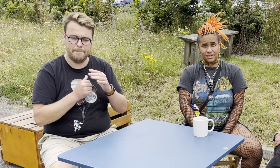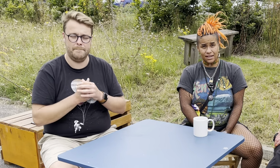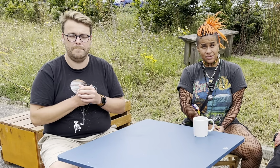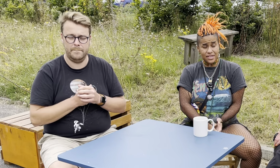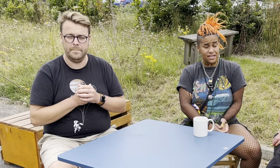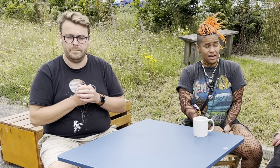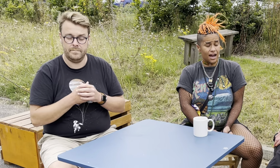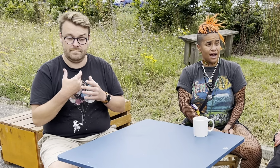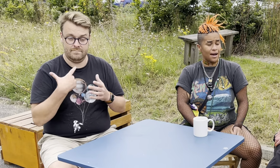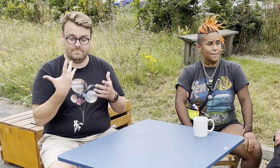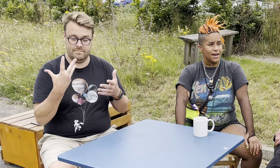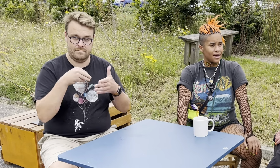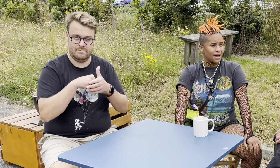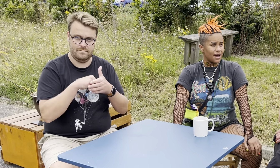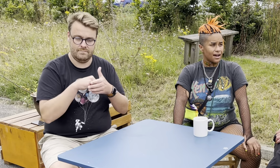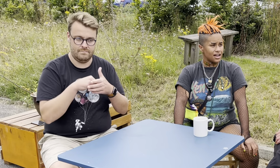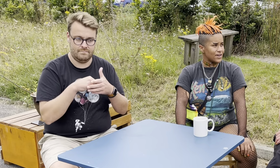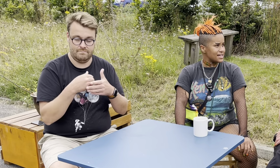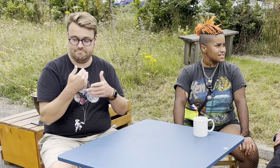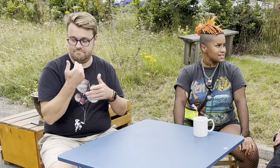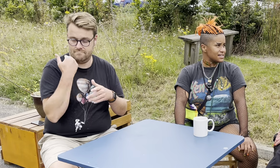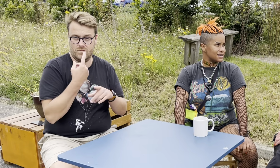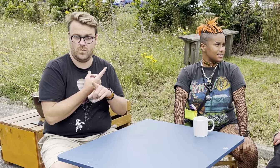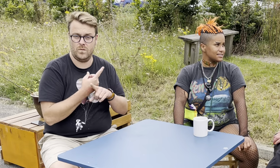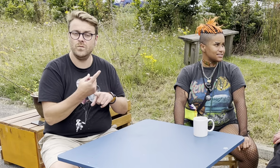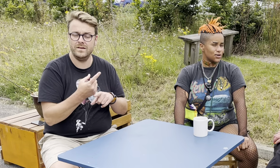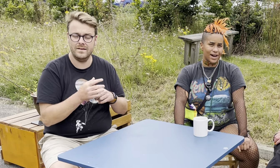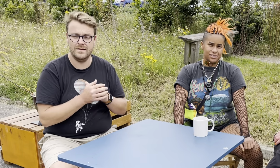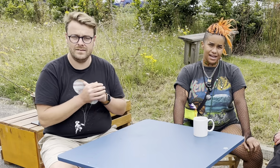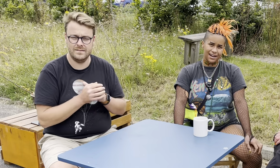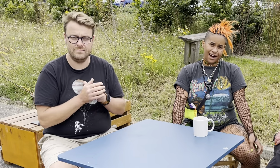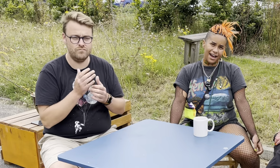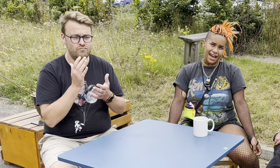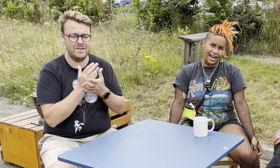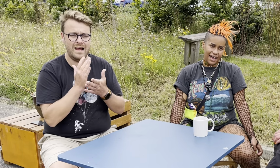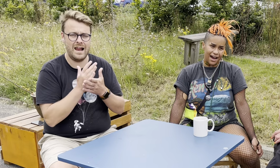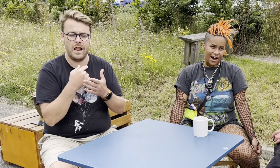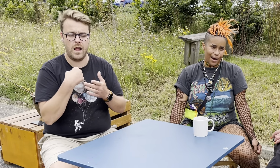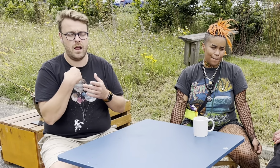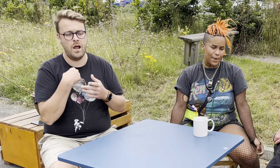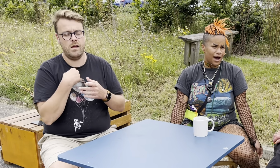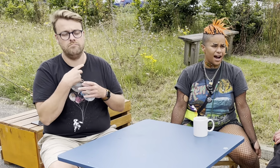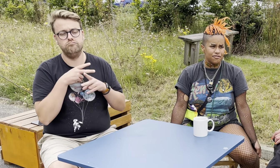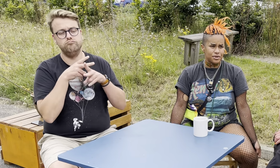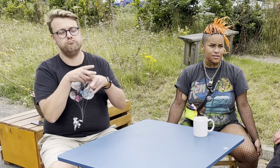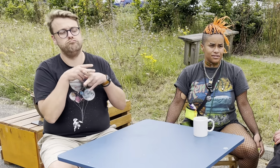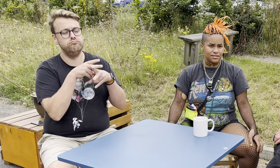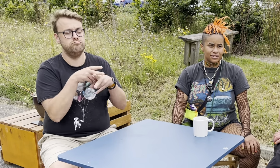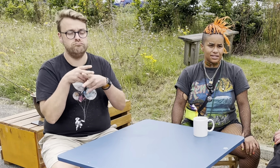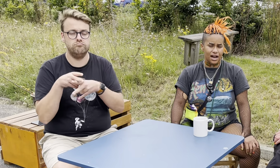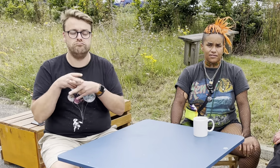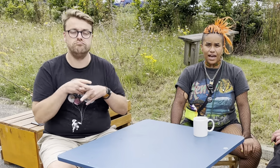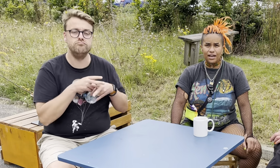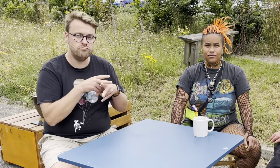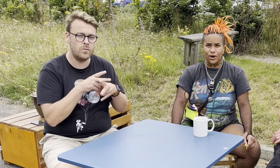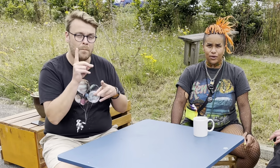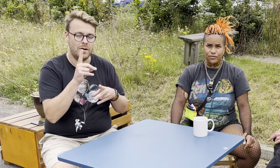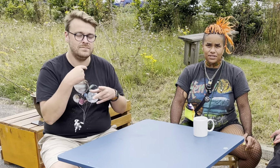last week, kind of as a sort of outside eye, but I've been kind of getting involved